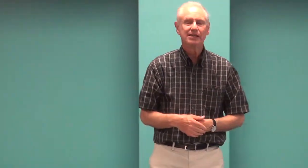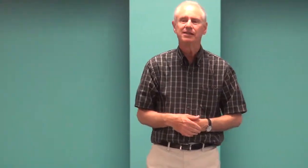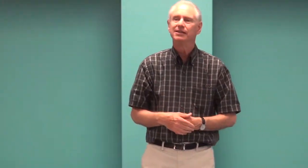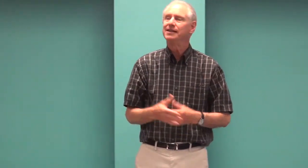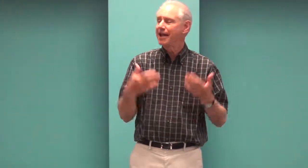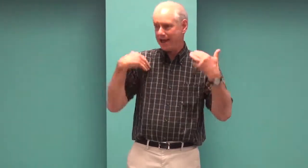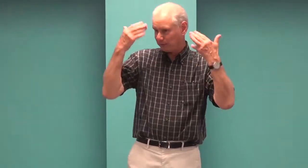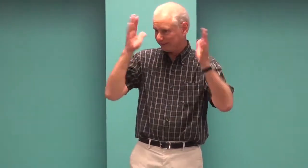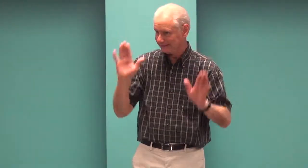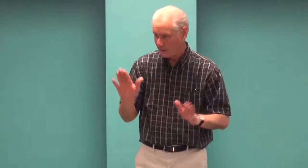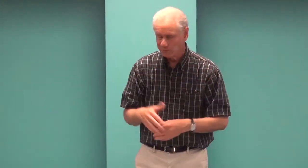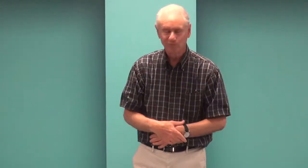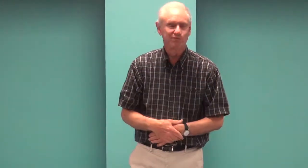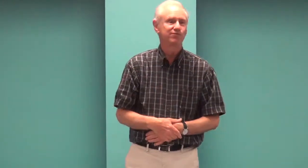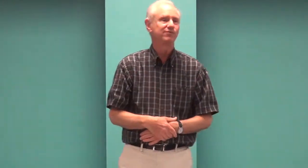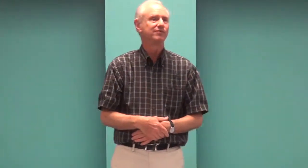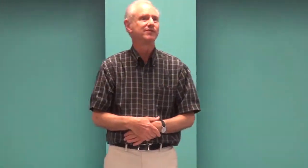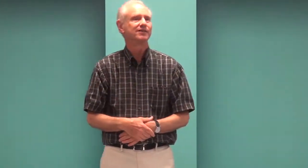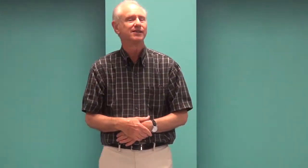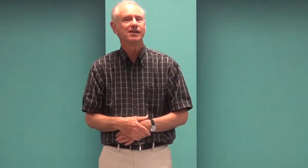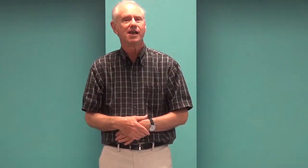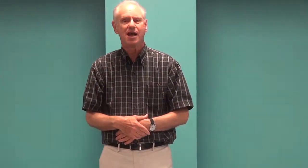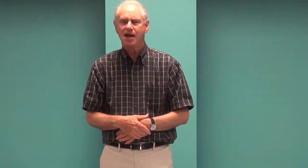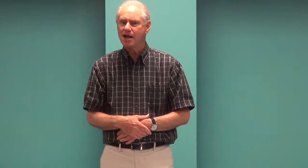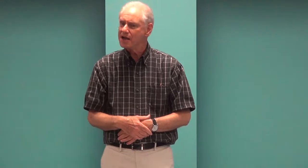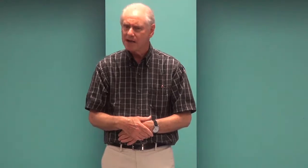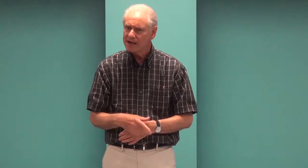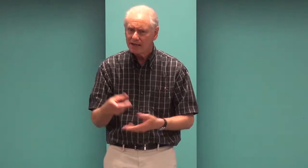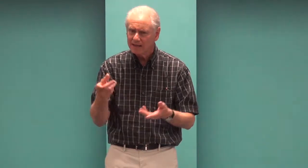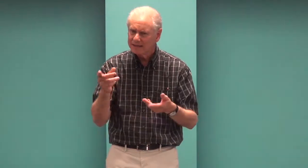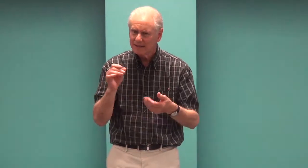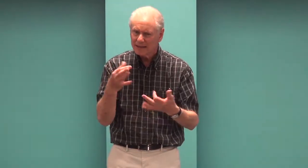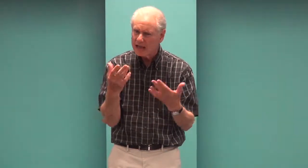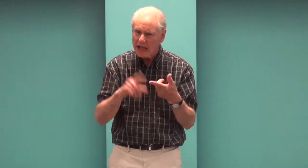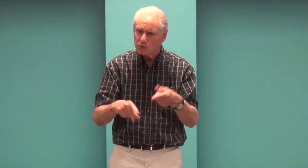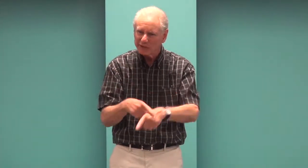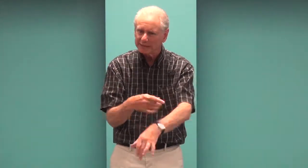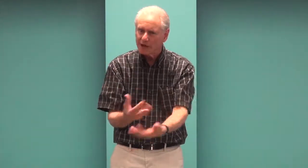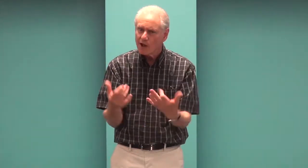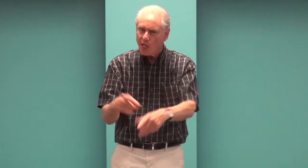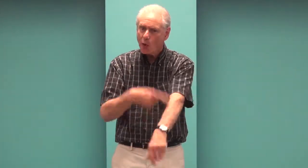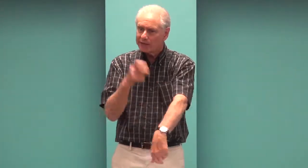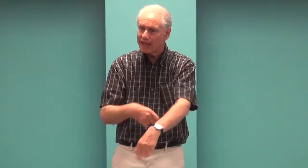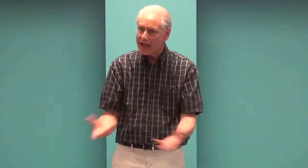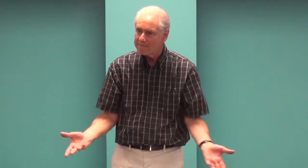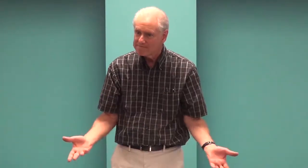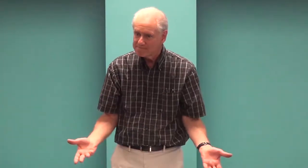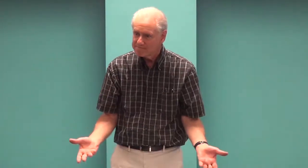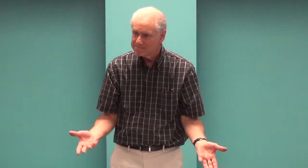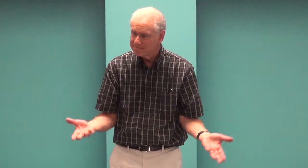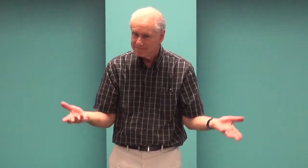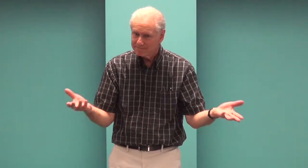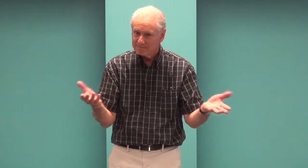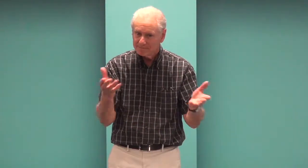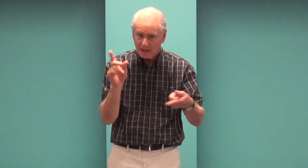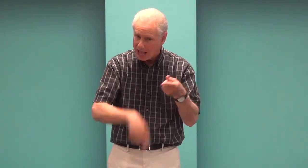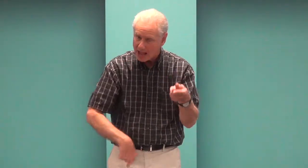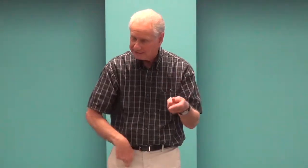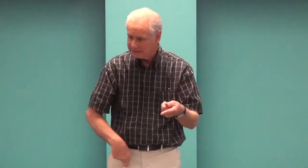She even asked me, when's the date? When's the date? And I said, I don't know. I don't know. And she kept saying, you can't wait a long time. You